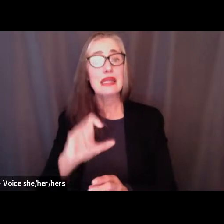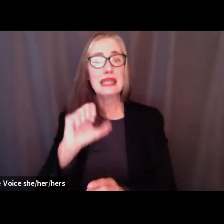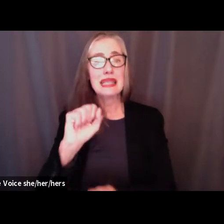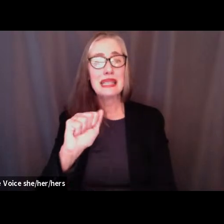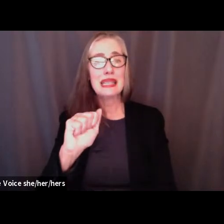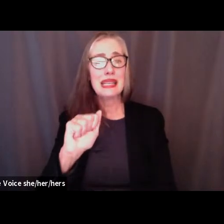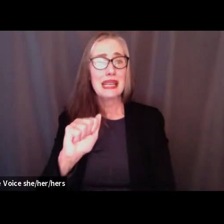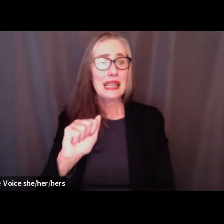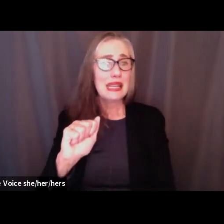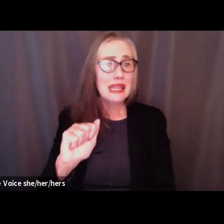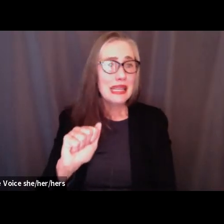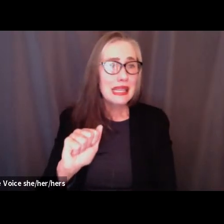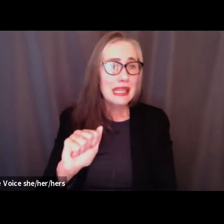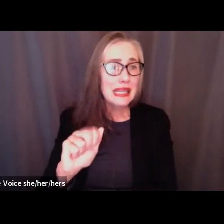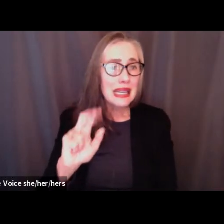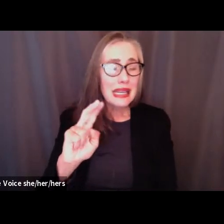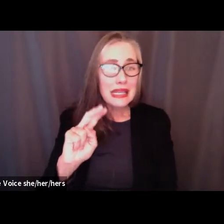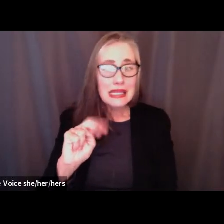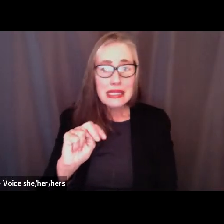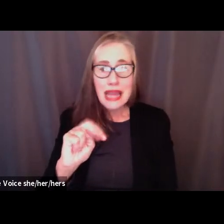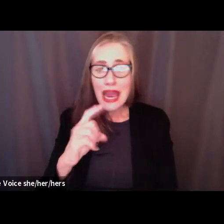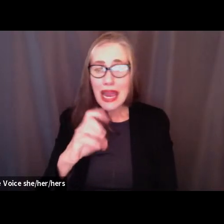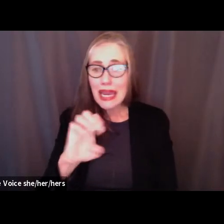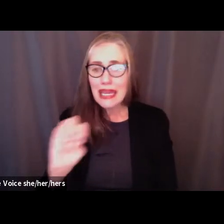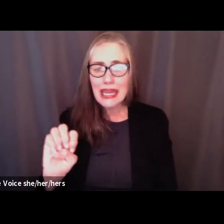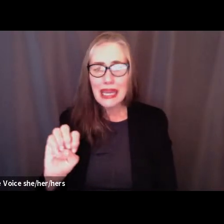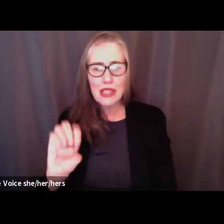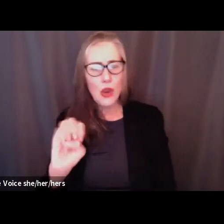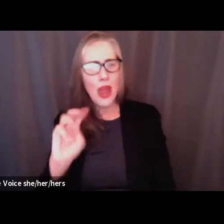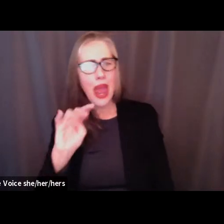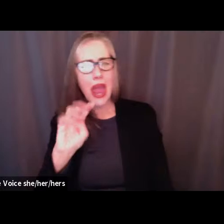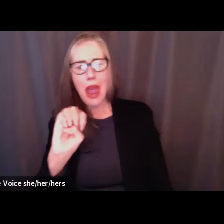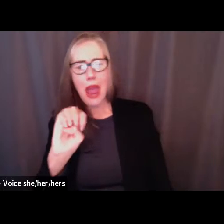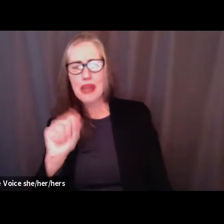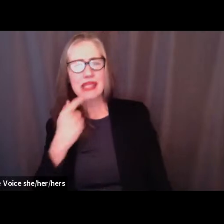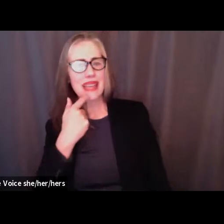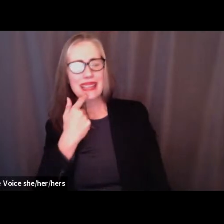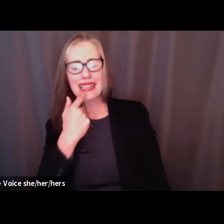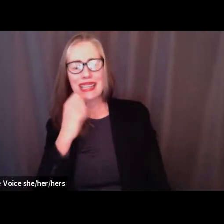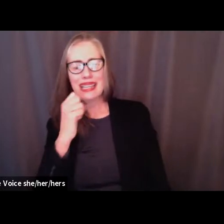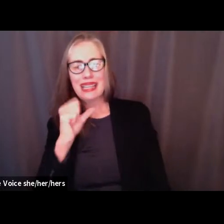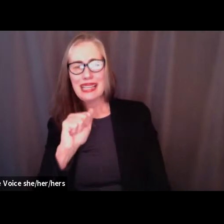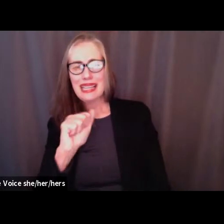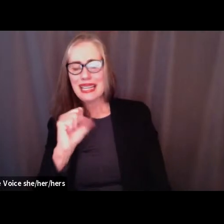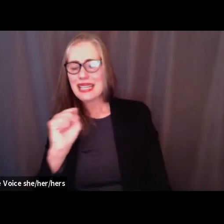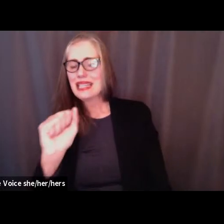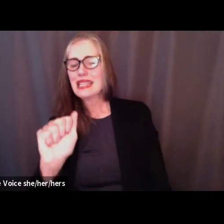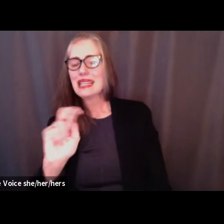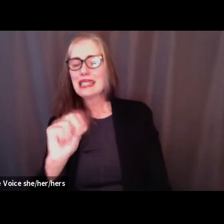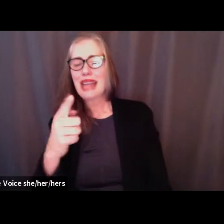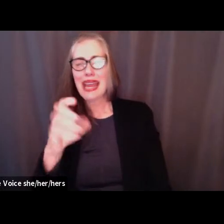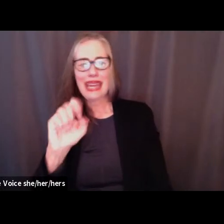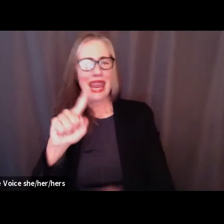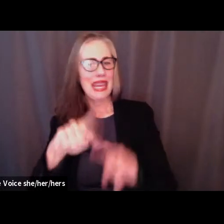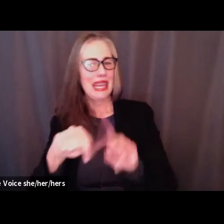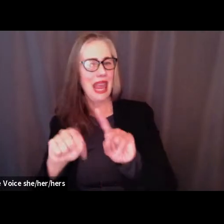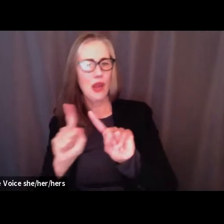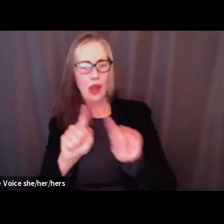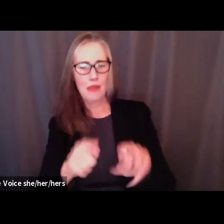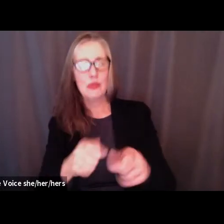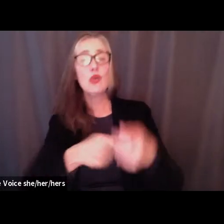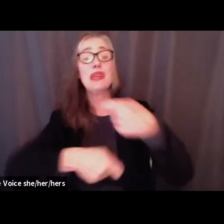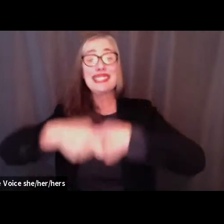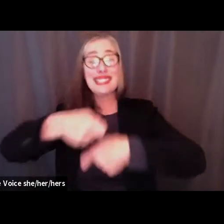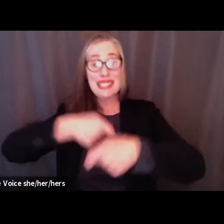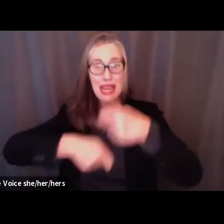We will actually have Steve Pierce because Sangeeth was not able to make it. Apologies.